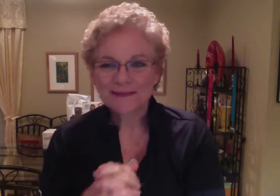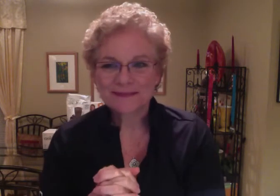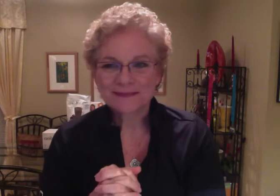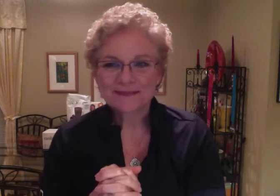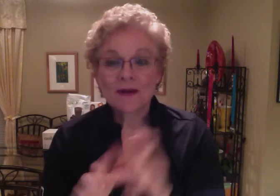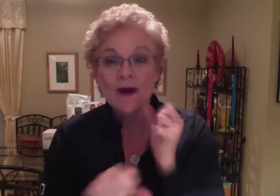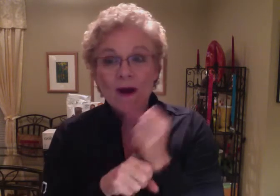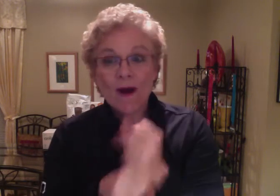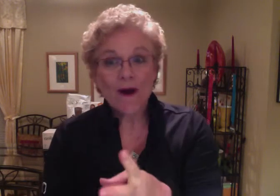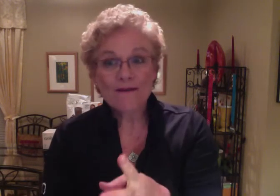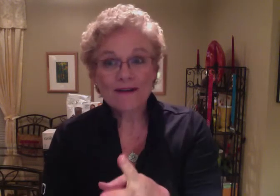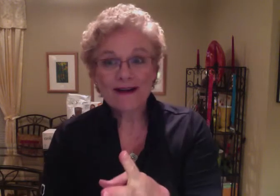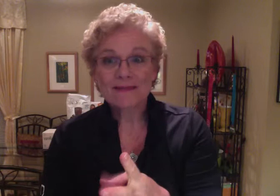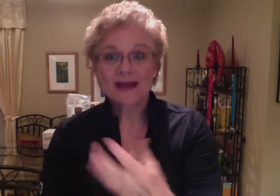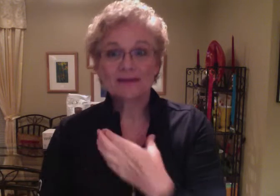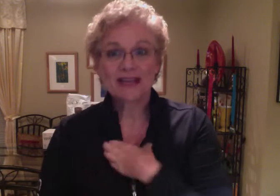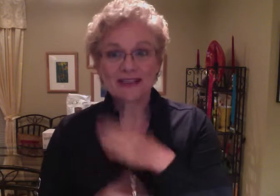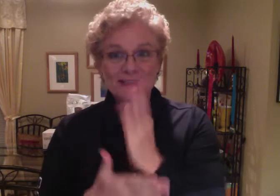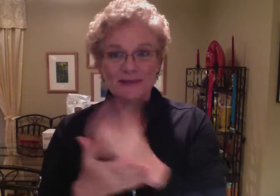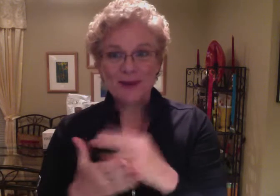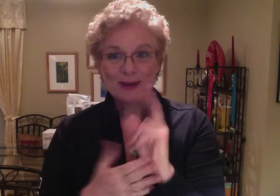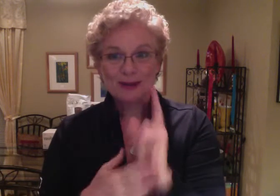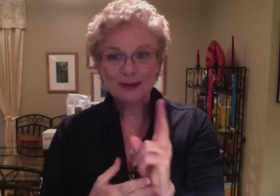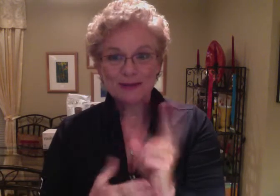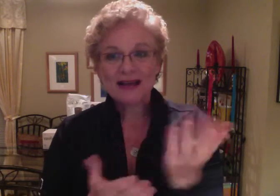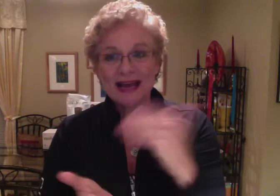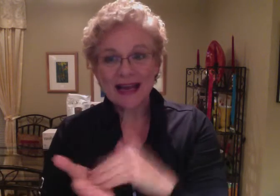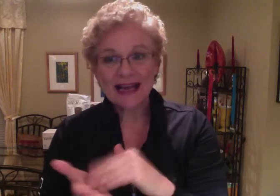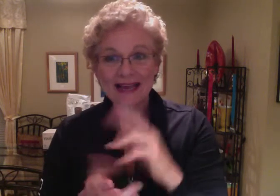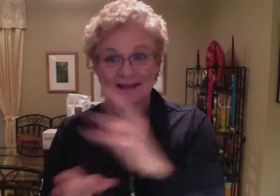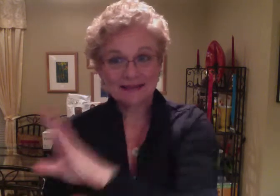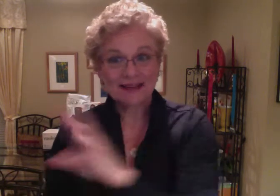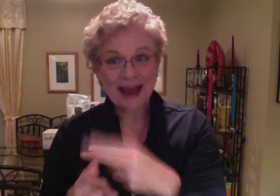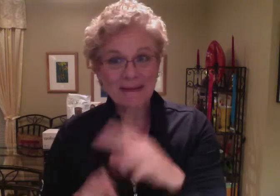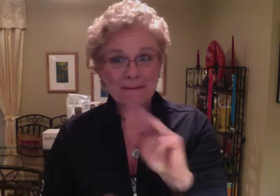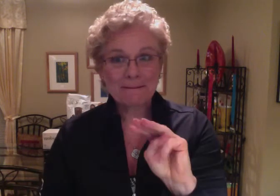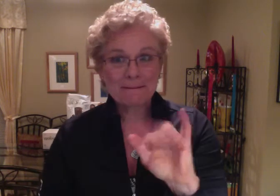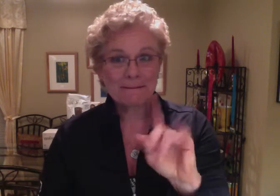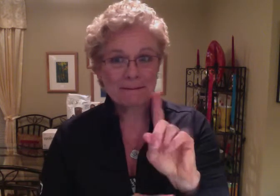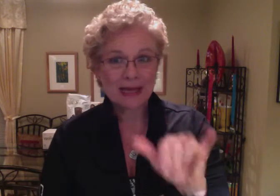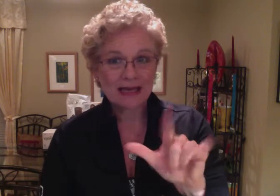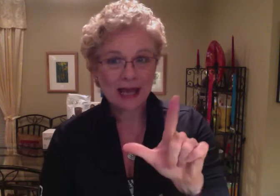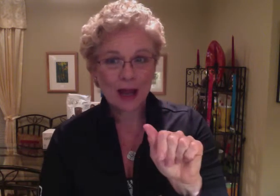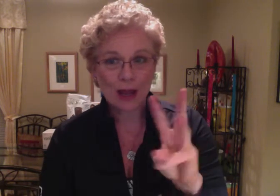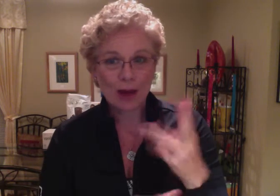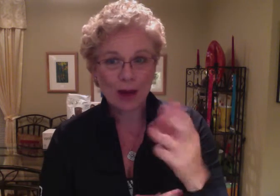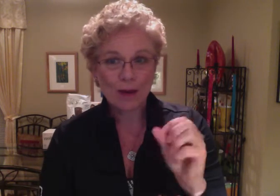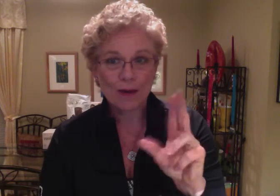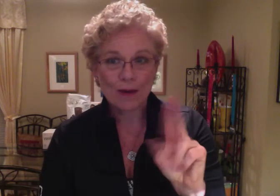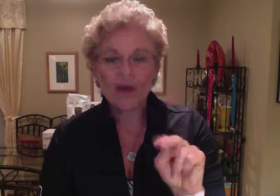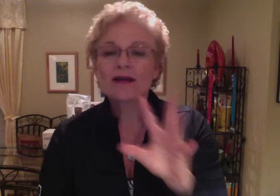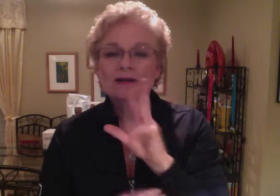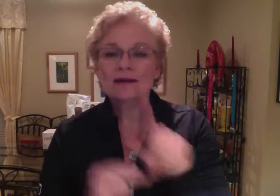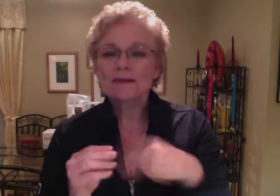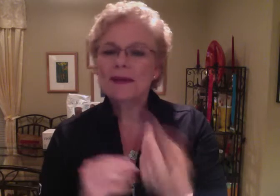Overcoming Objections video part 2. Again, my name is Mindy Lawhorne, and I come to you talking about the objections